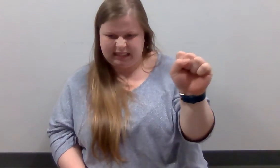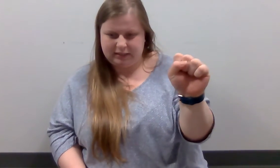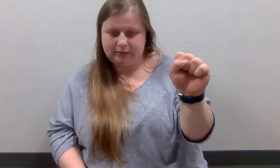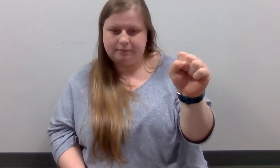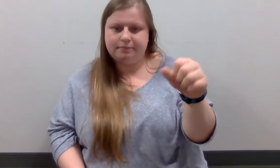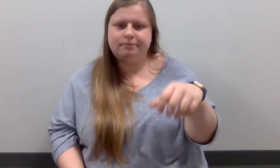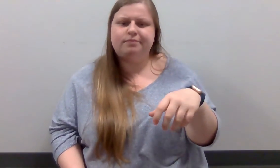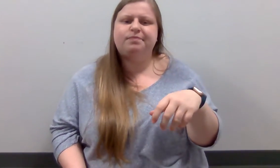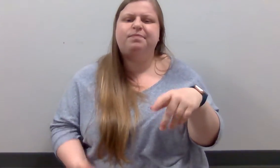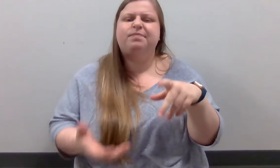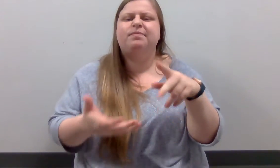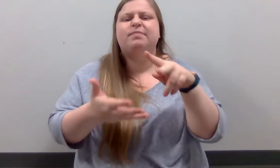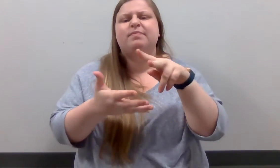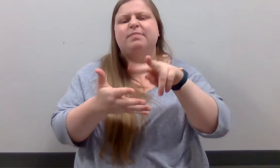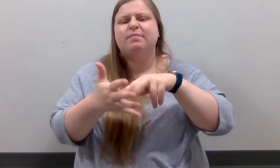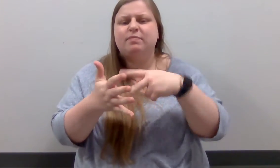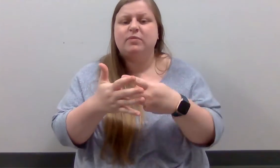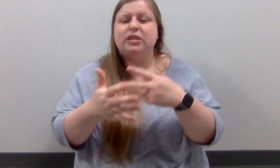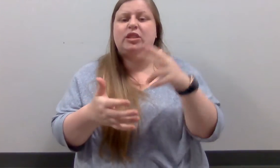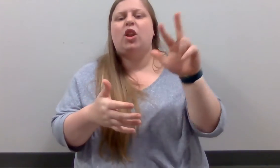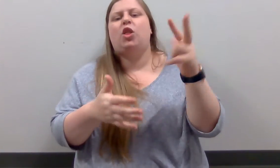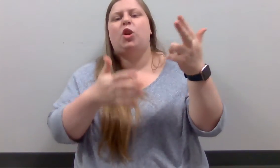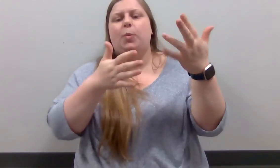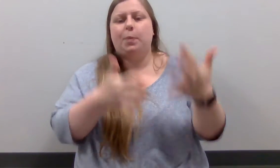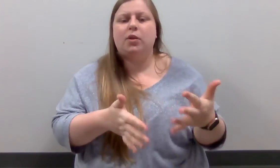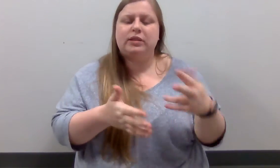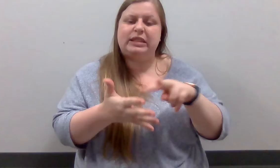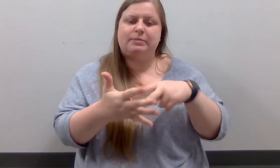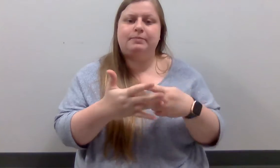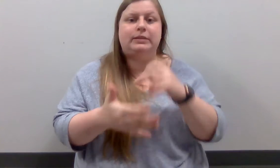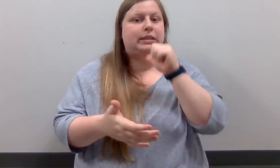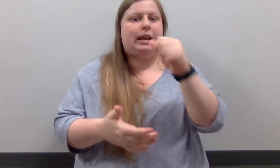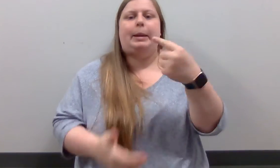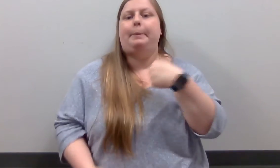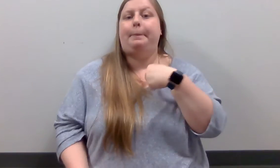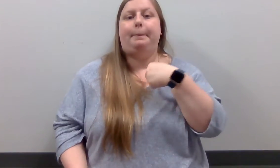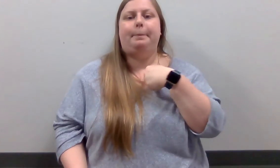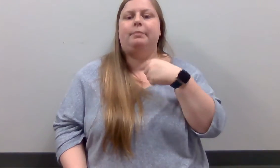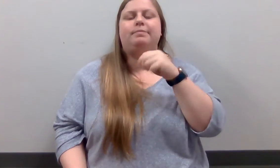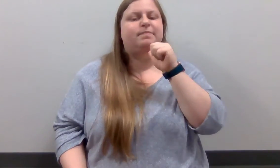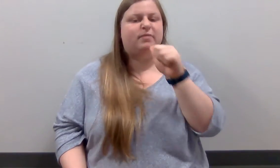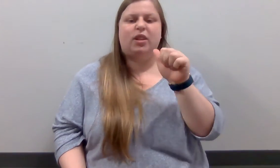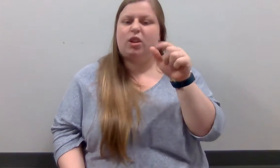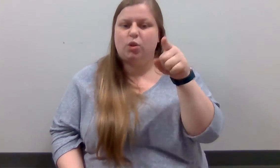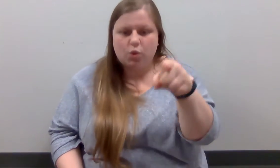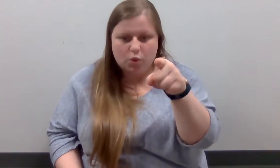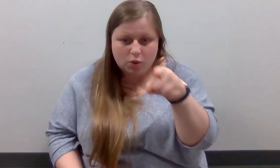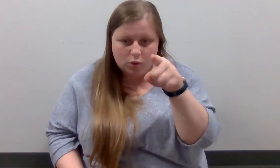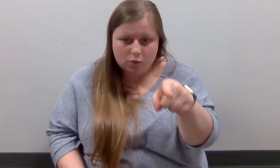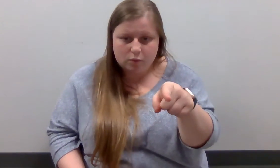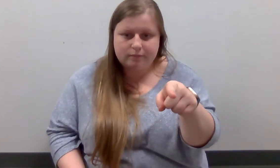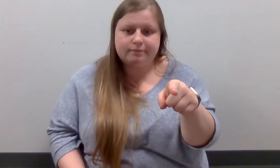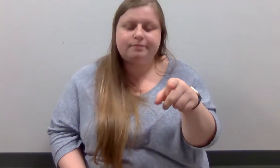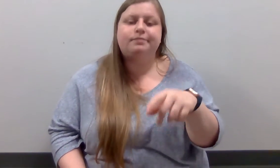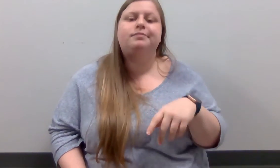Third person means not you or me, but someone else or something